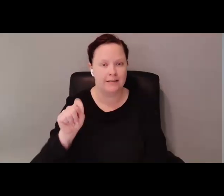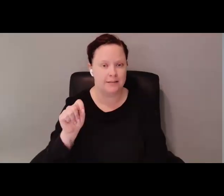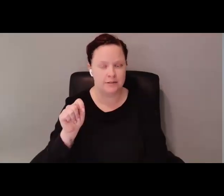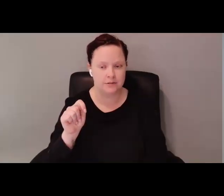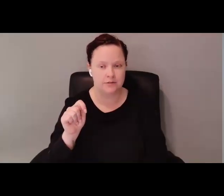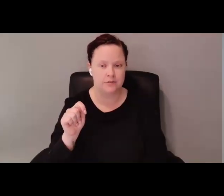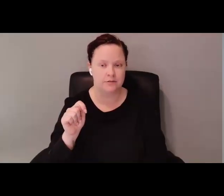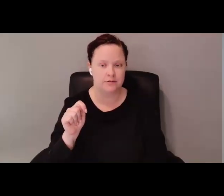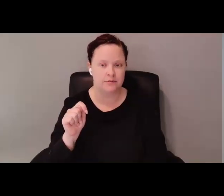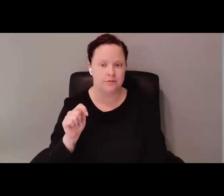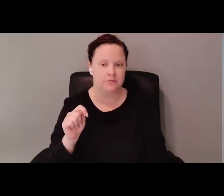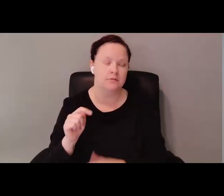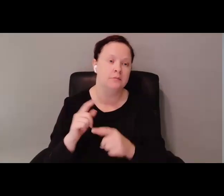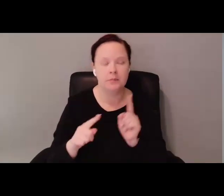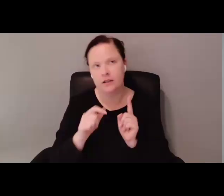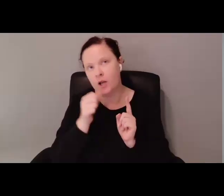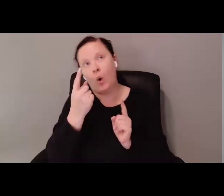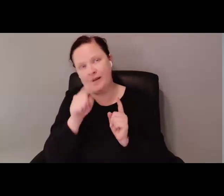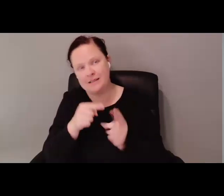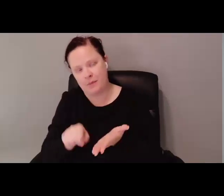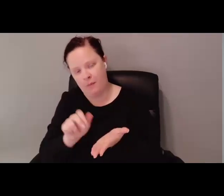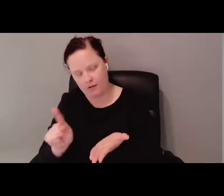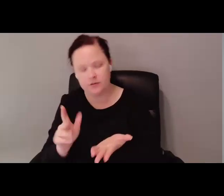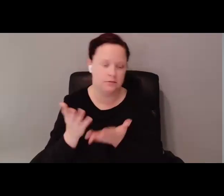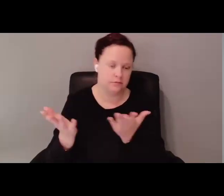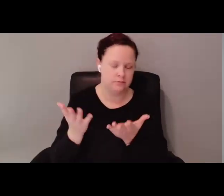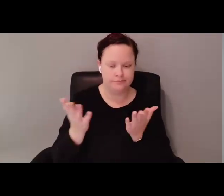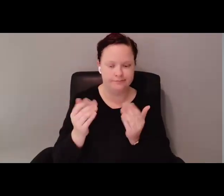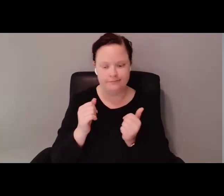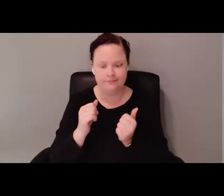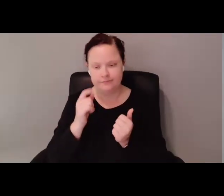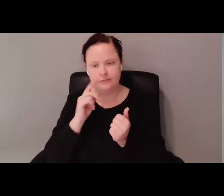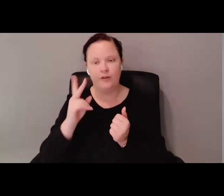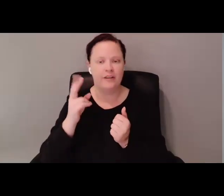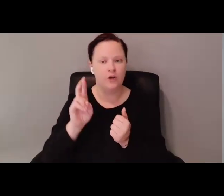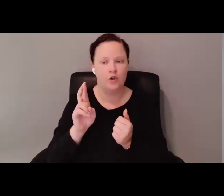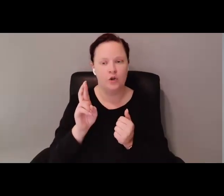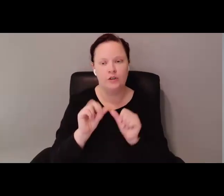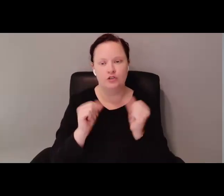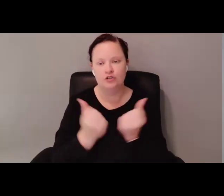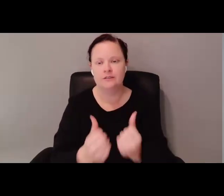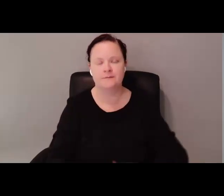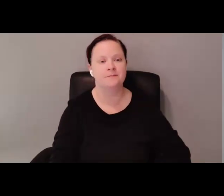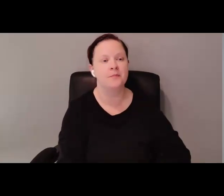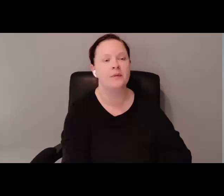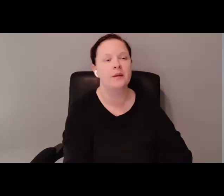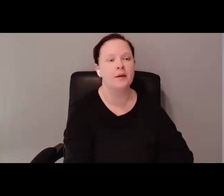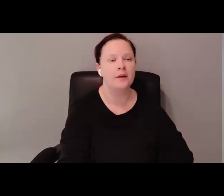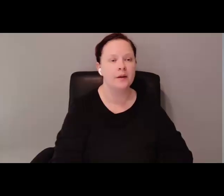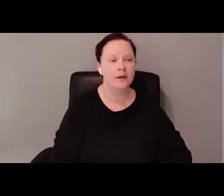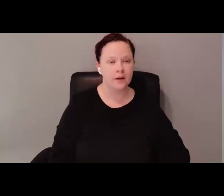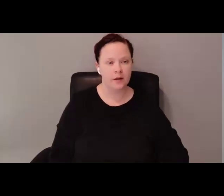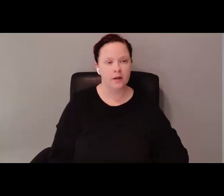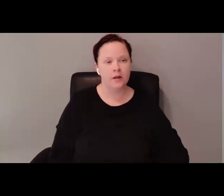you wouldn't necessarily have to pay it back. So for a VR agency. So